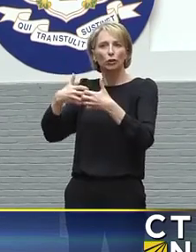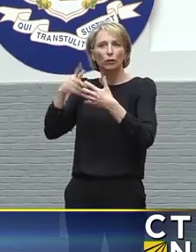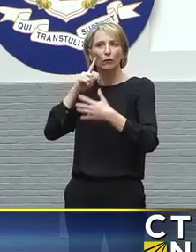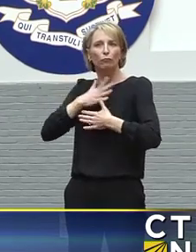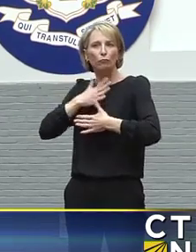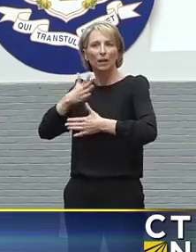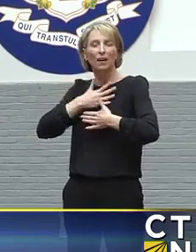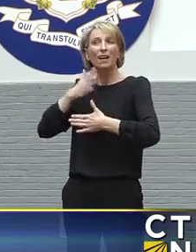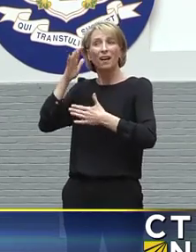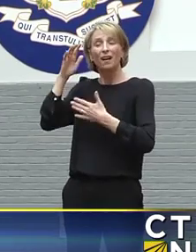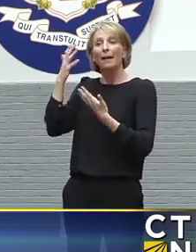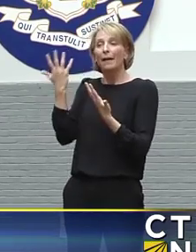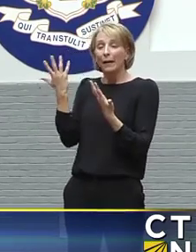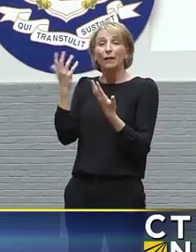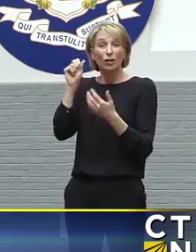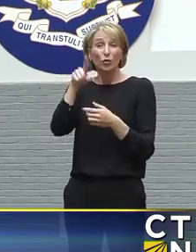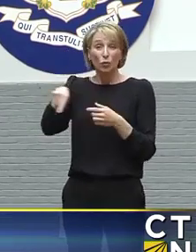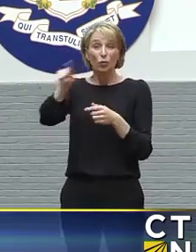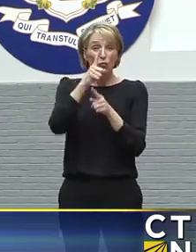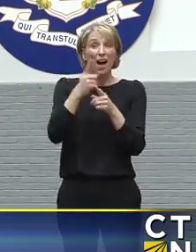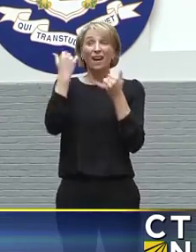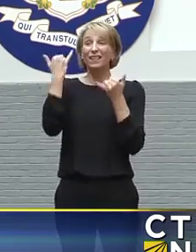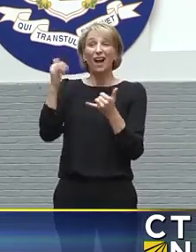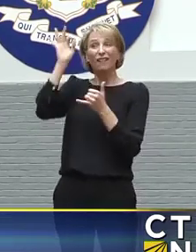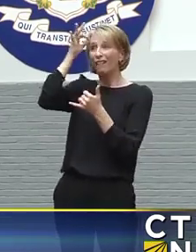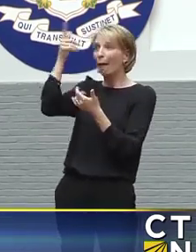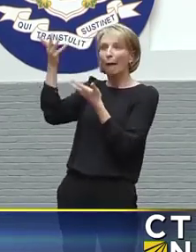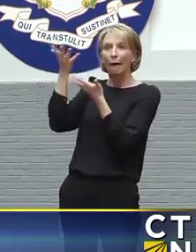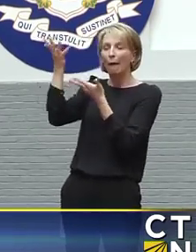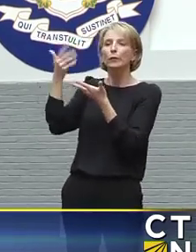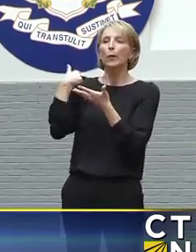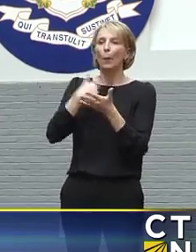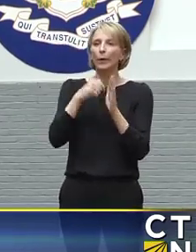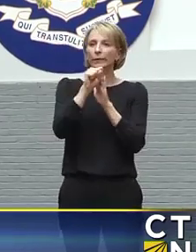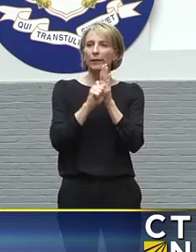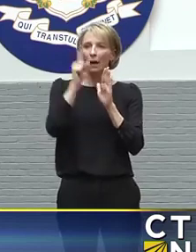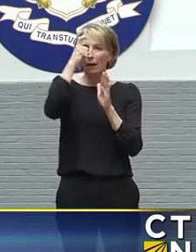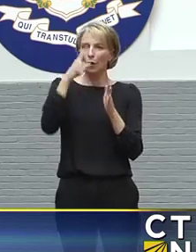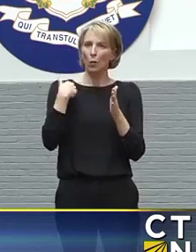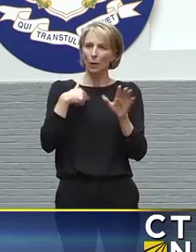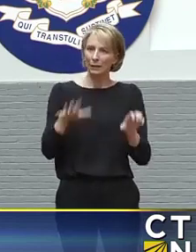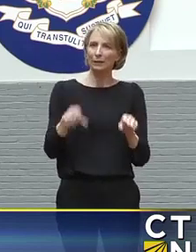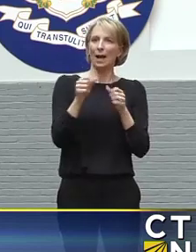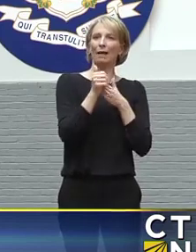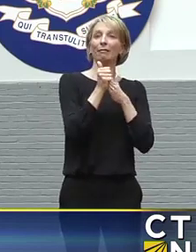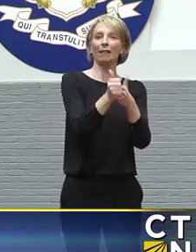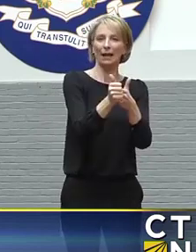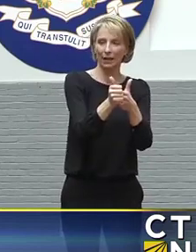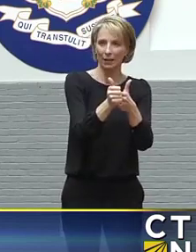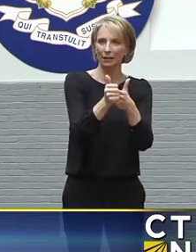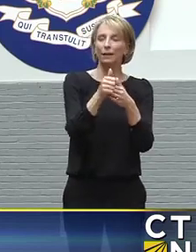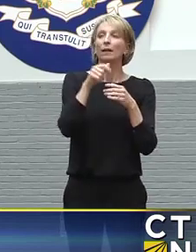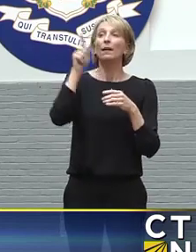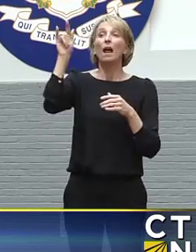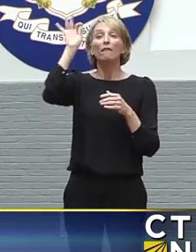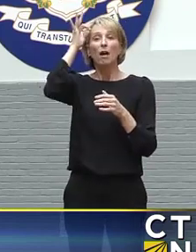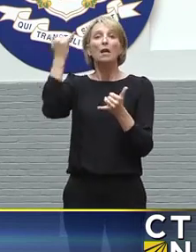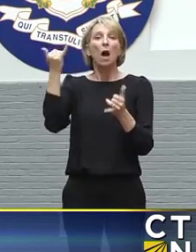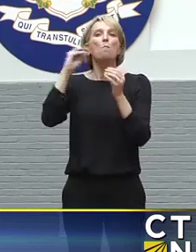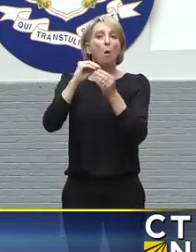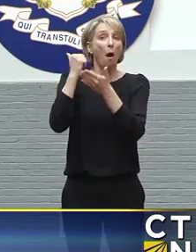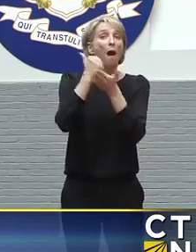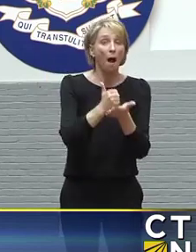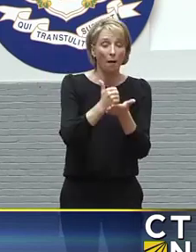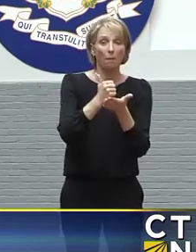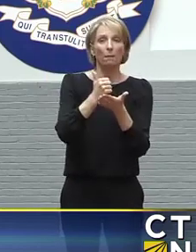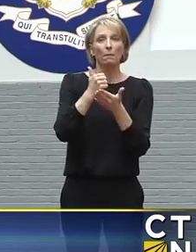you're right. The governors are taking the lead, and they are scrambling to catch up. I'd say the feds are more helpful today than they were 2 months ago, but that wasn't